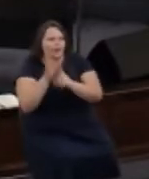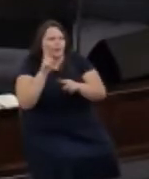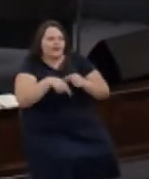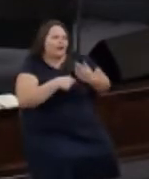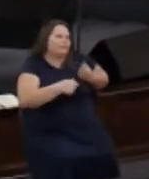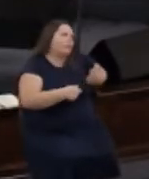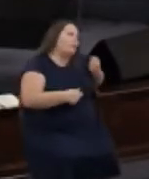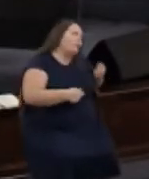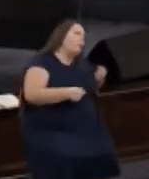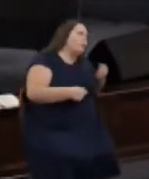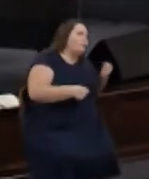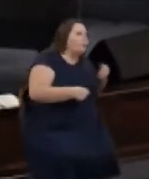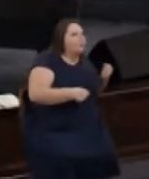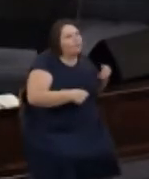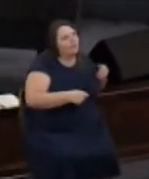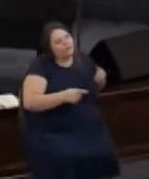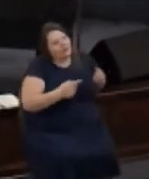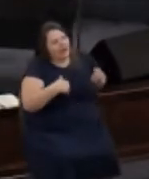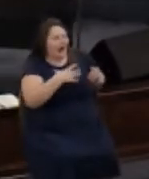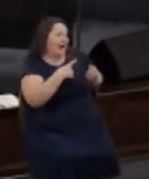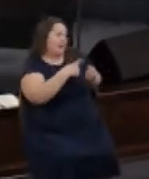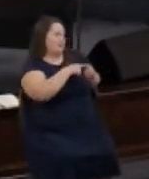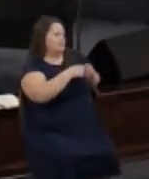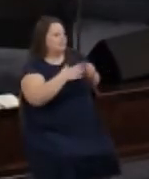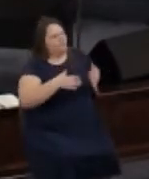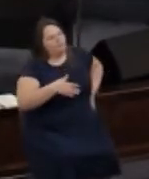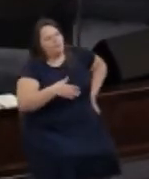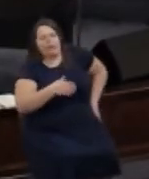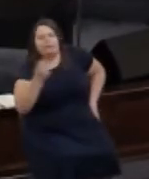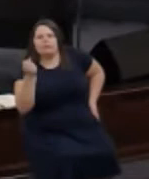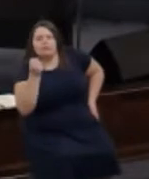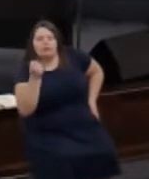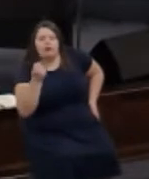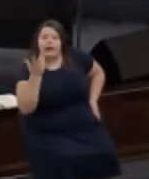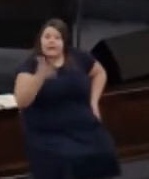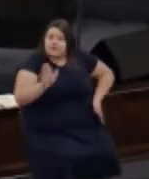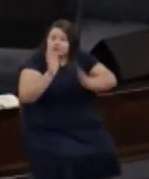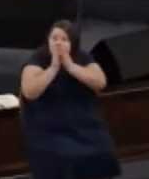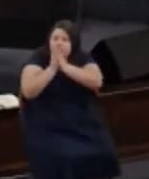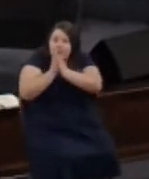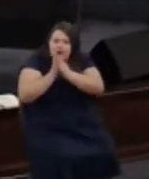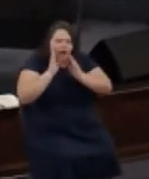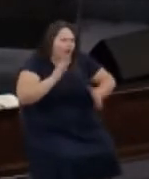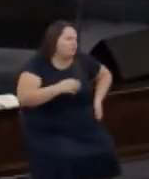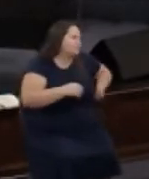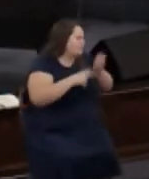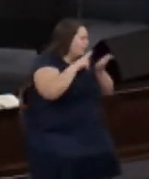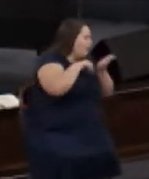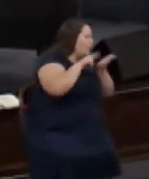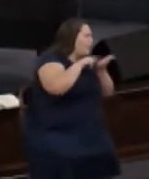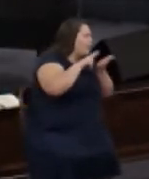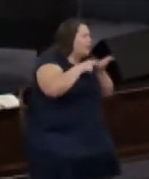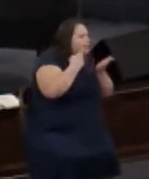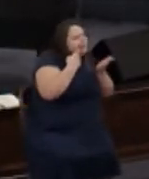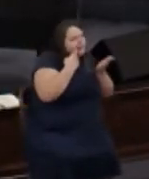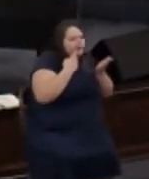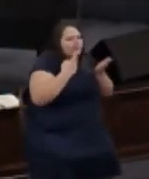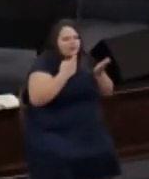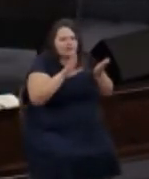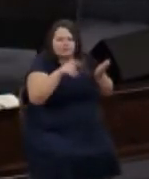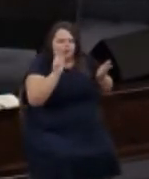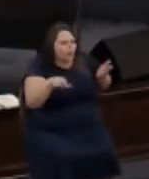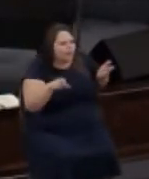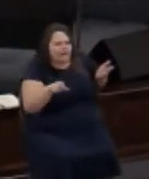little things this is mine I like this one I'm going to put it in my pocket and after we're done with the prayer I'm going take it back out and look at it some more we don't need that